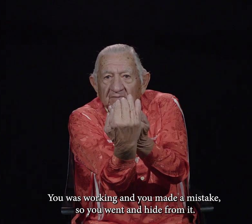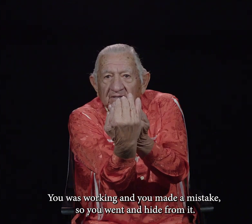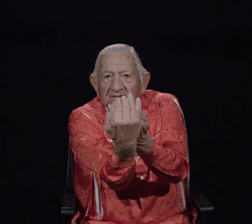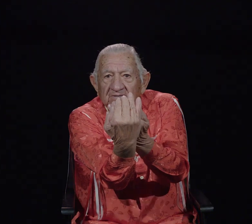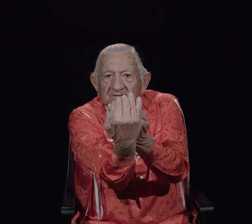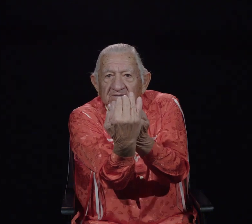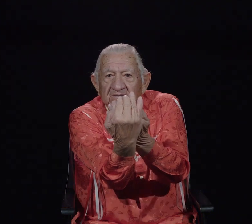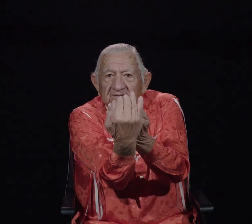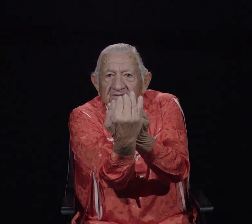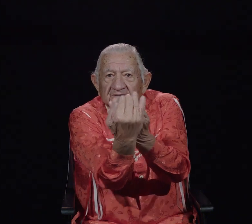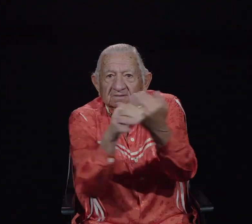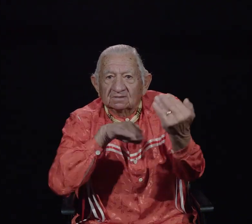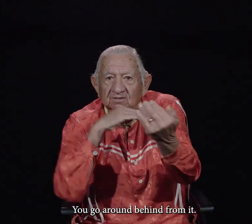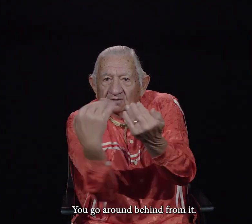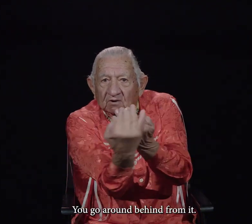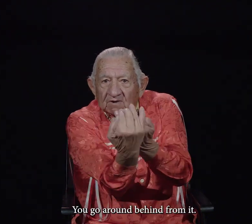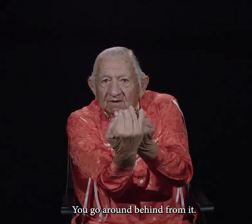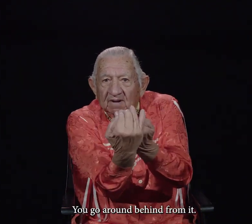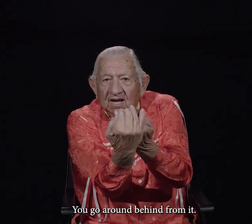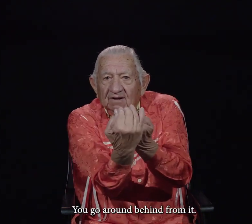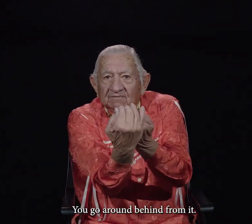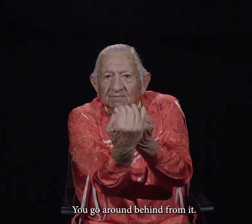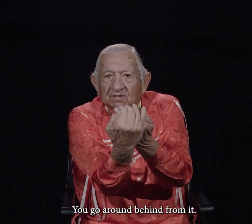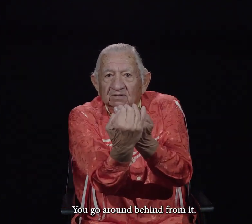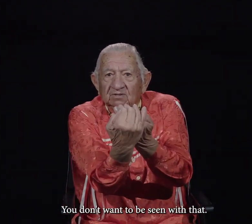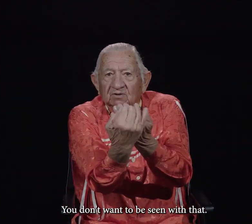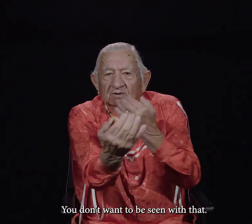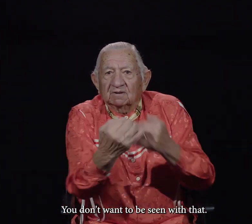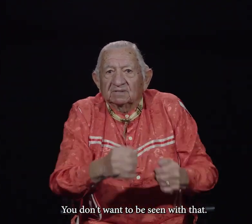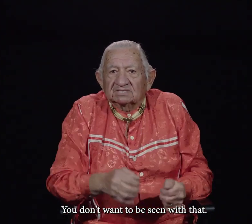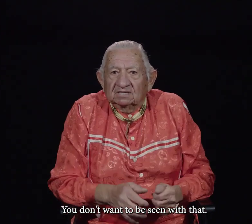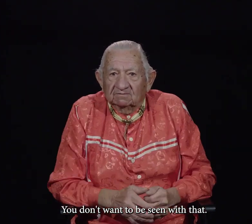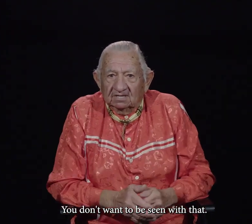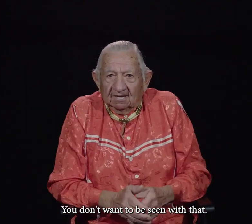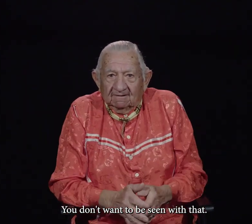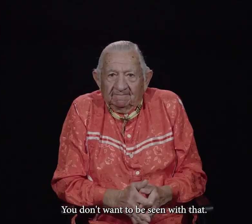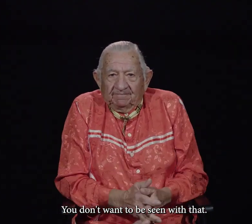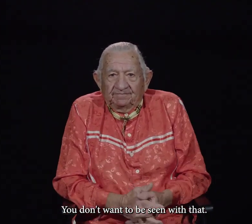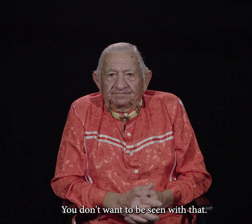it. You go around behind from it. You don't want to be seen with that.